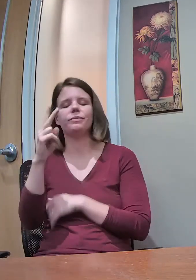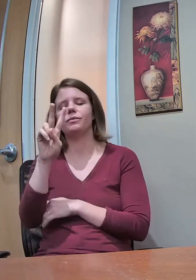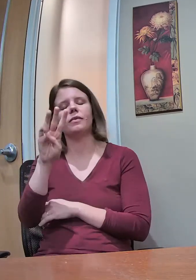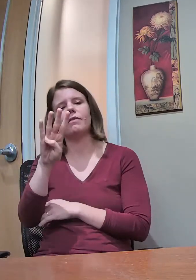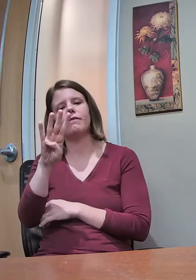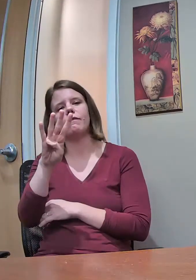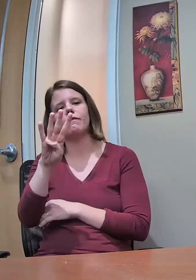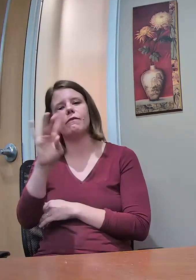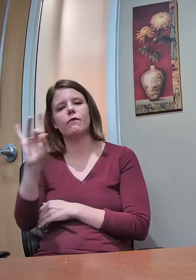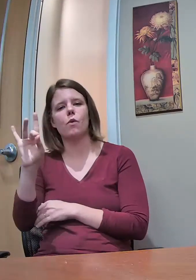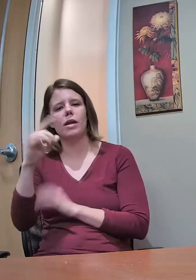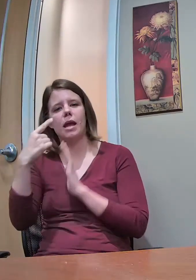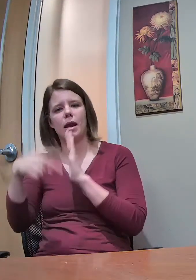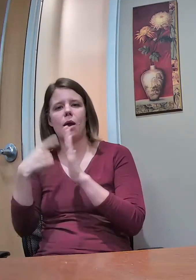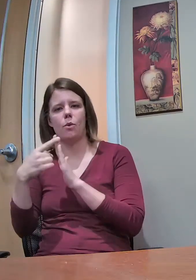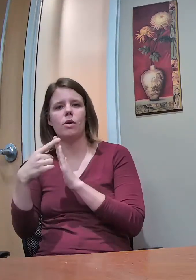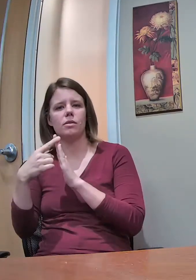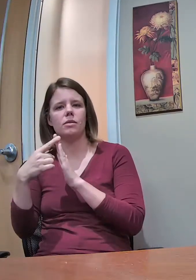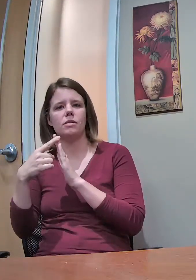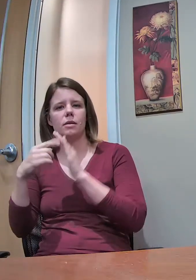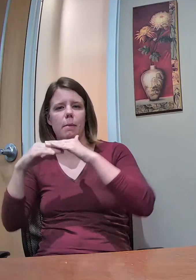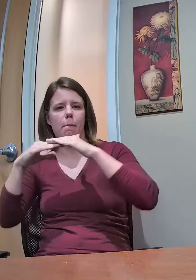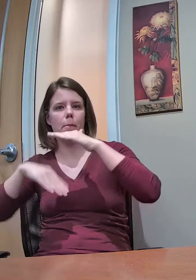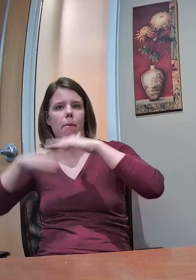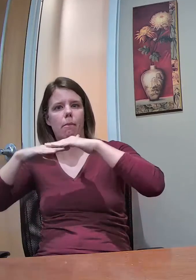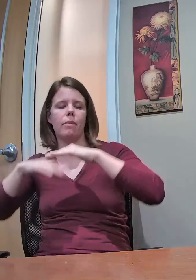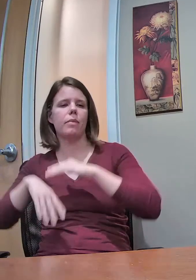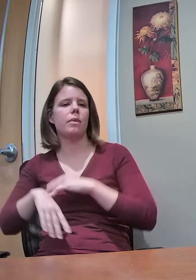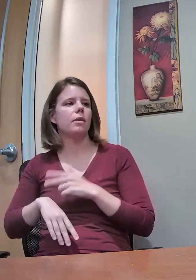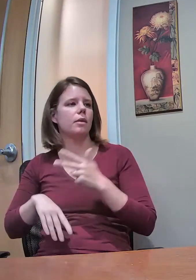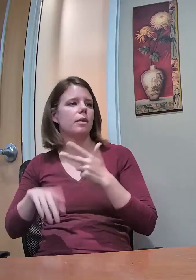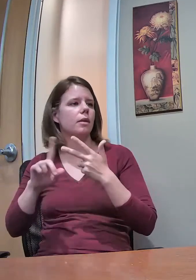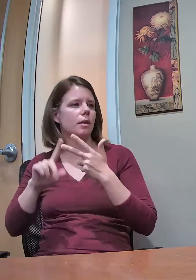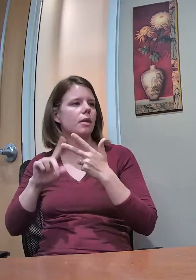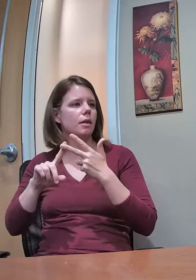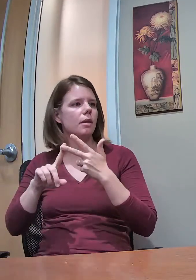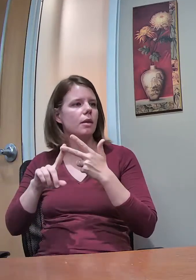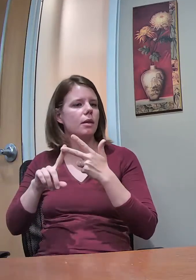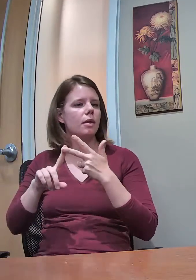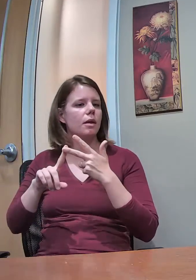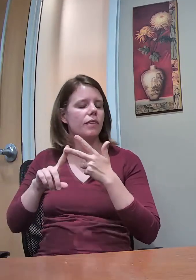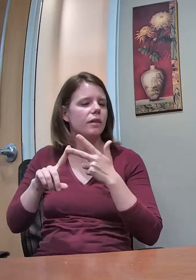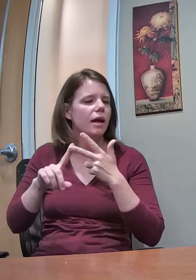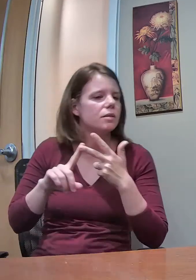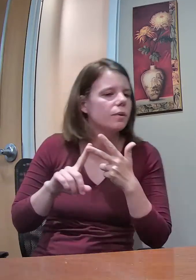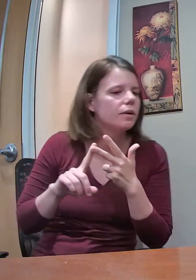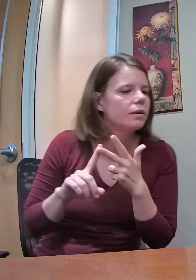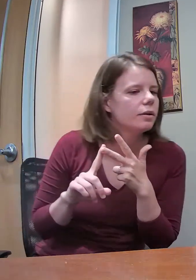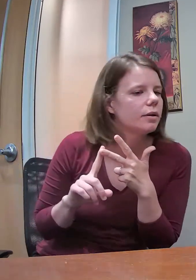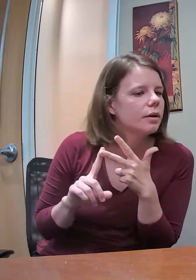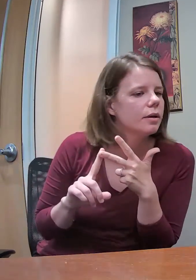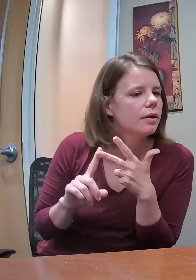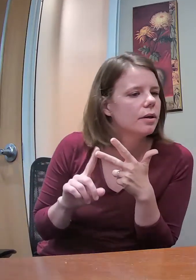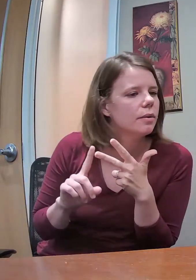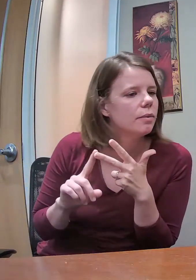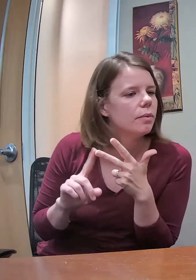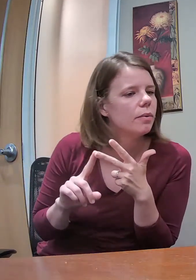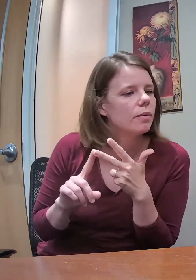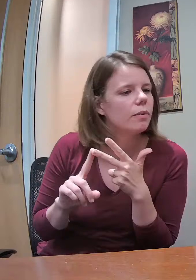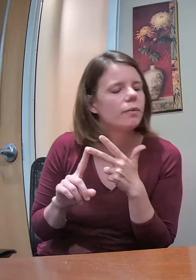not exceed 21 days. This is all as per the Act. The last